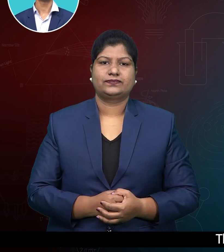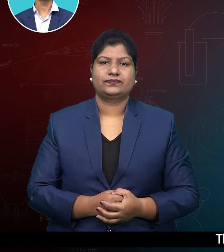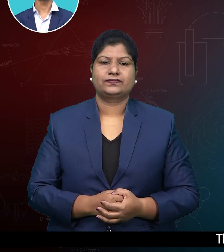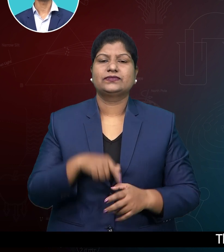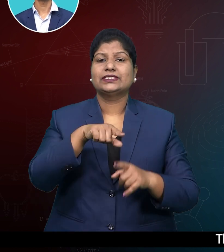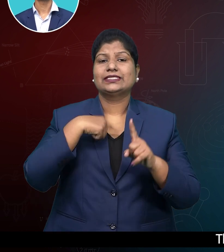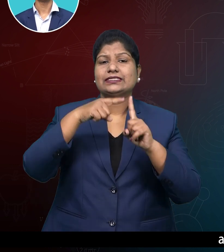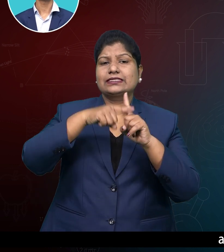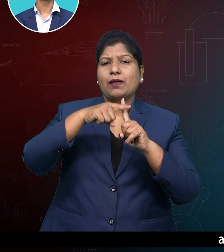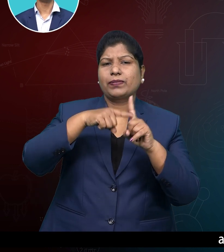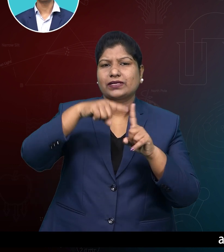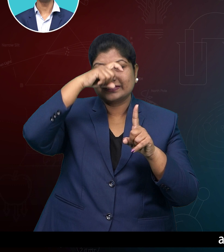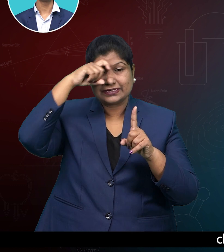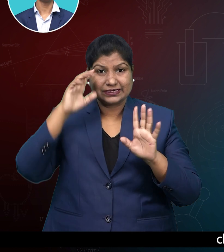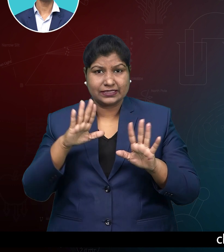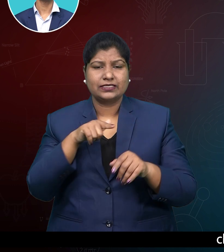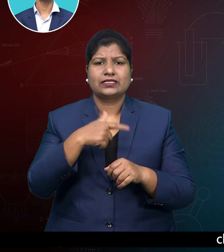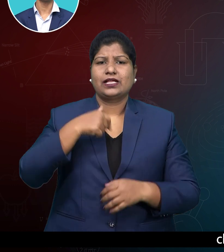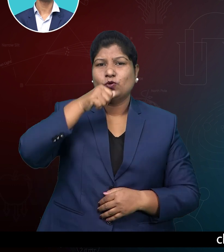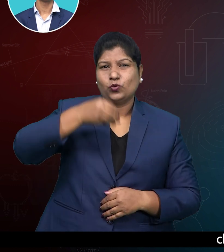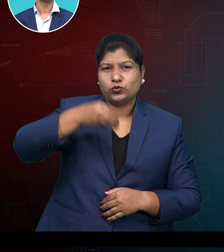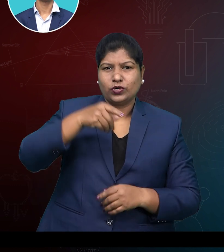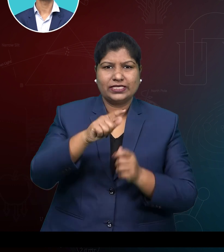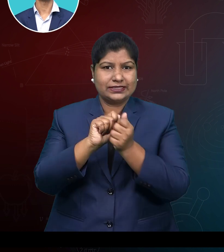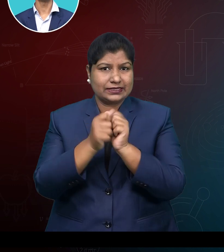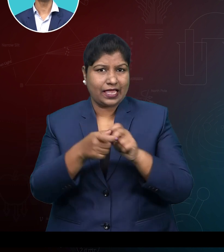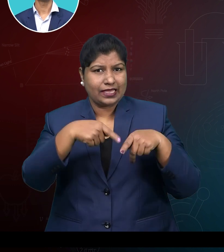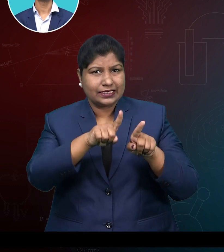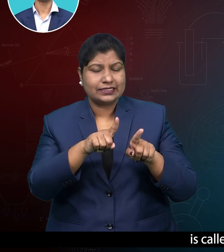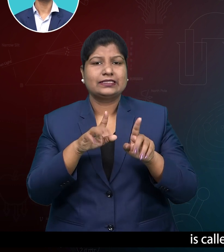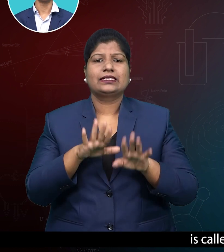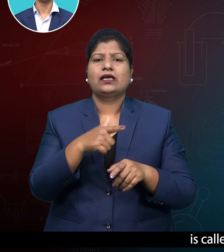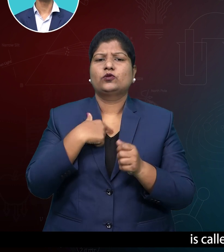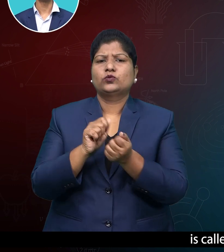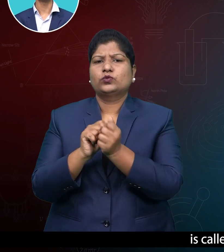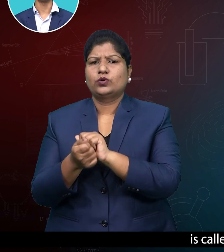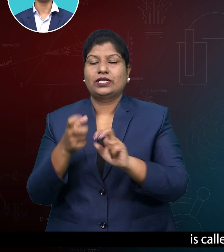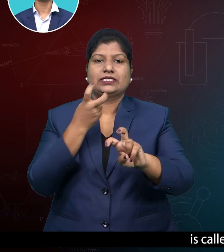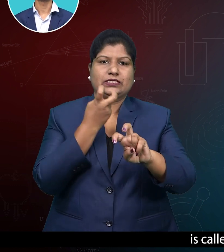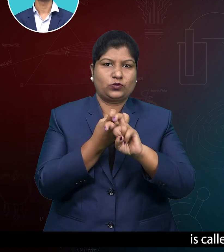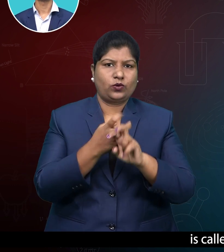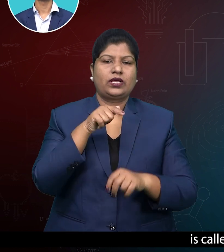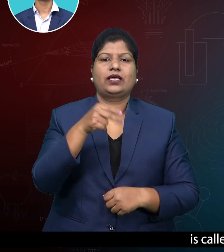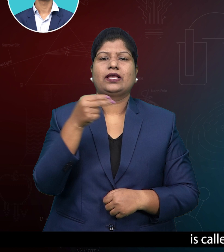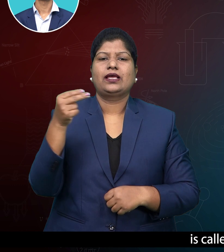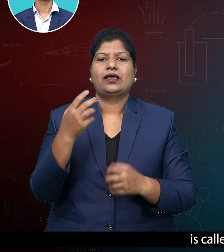The temperature at which a liquid changes its state to solid is called the freezing point.